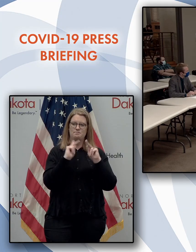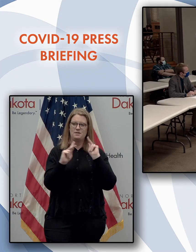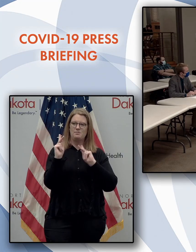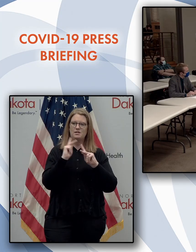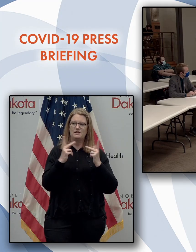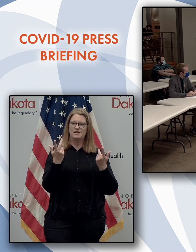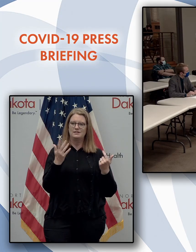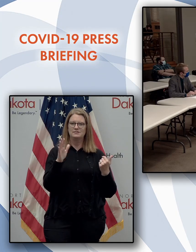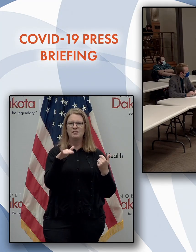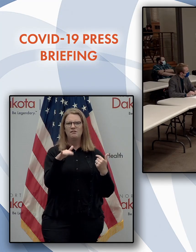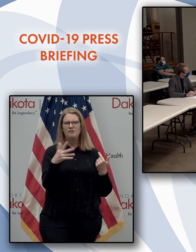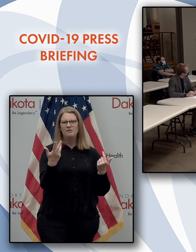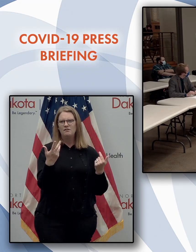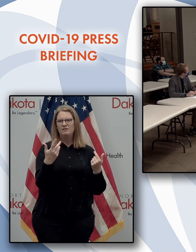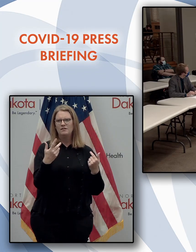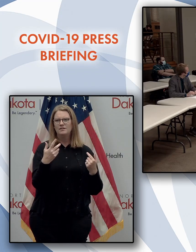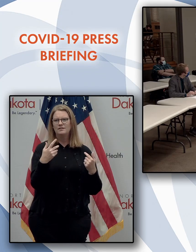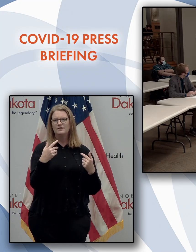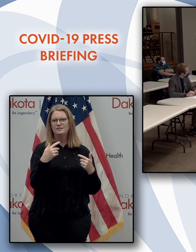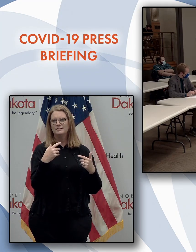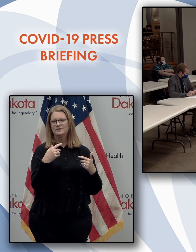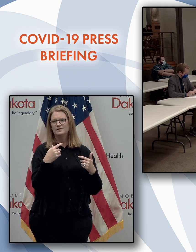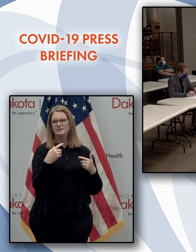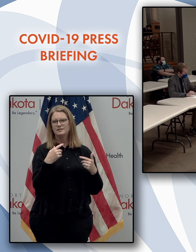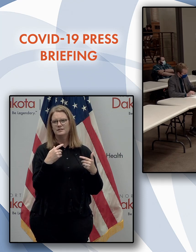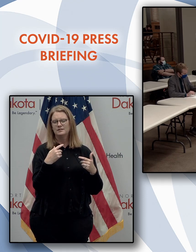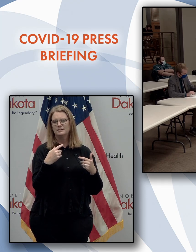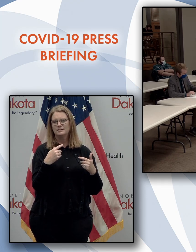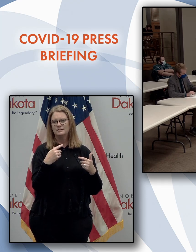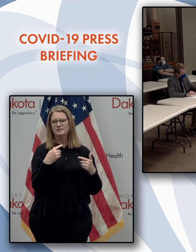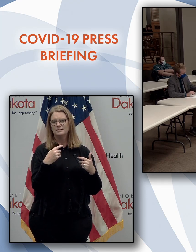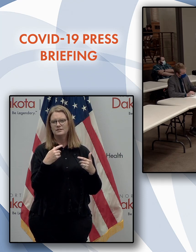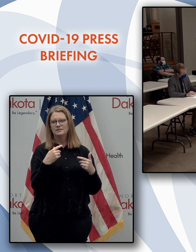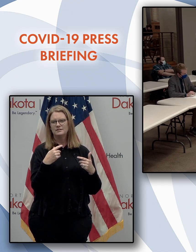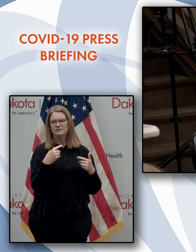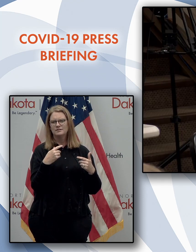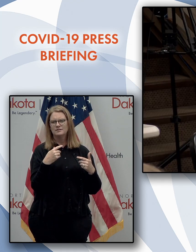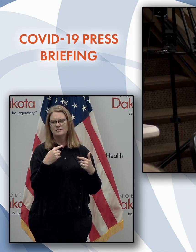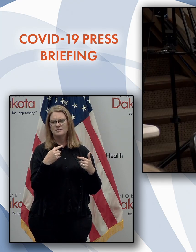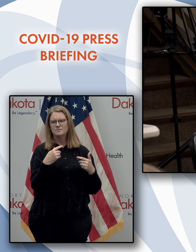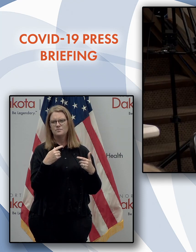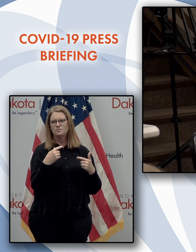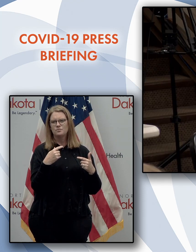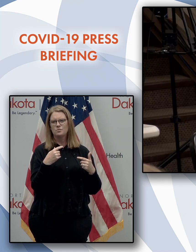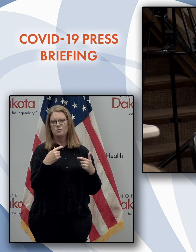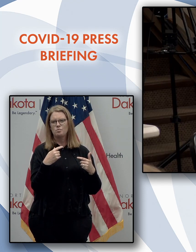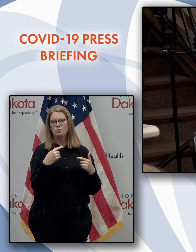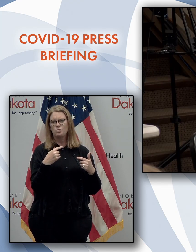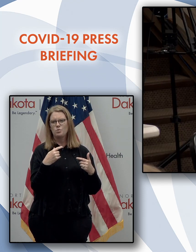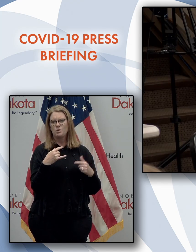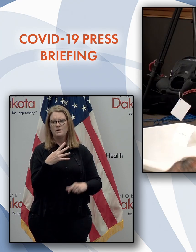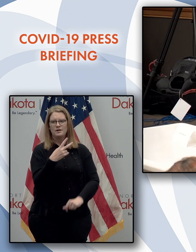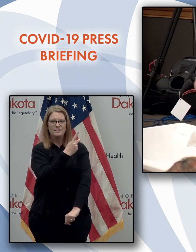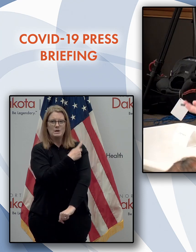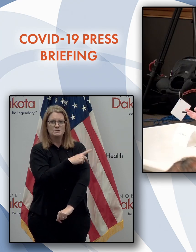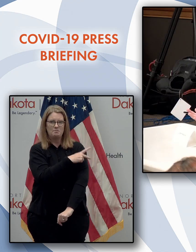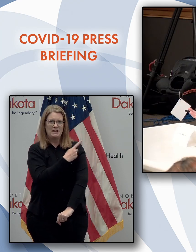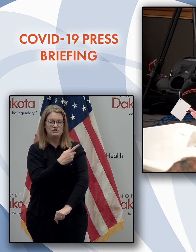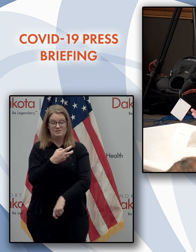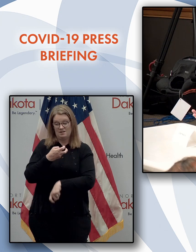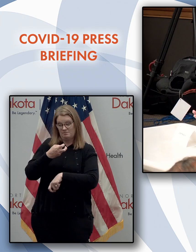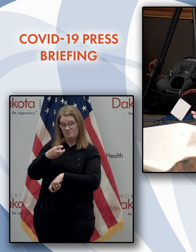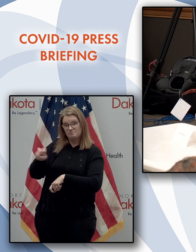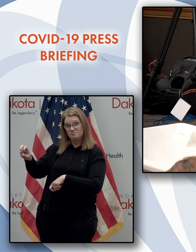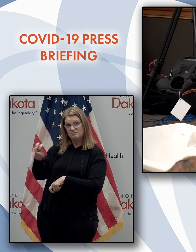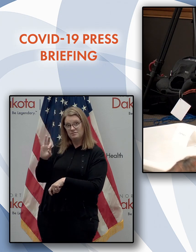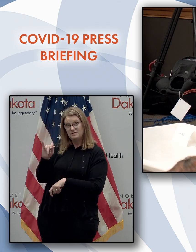that they've been notified that there's been some patient, or possibly will be some patients from Bismarck getting moved to Fargo. Was curious if you had